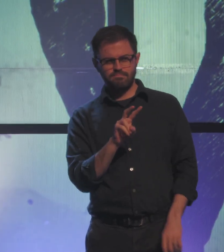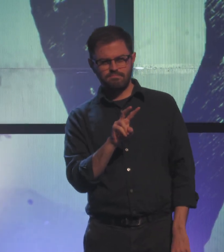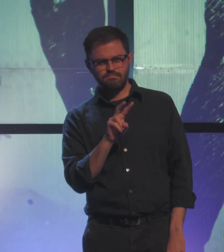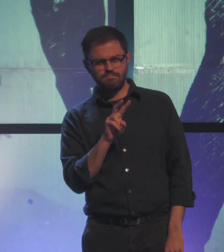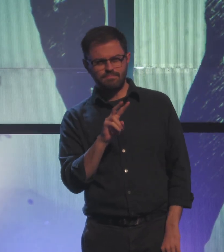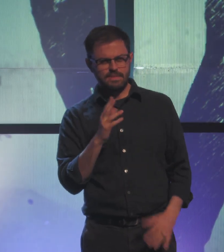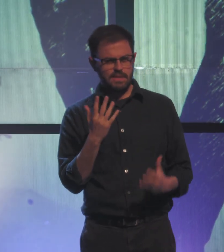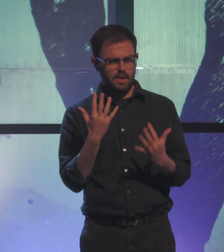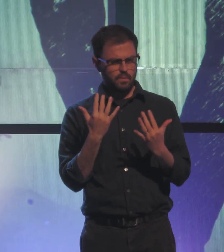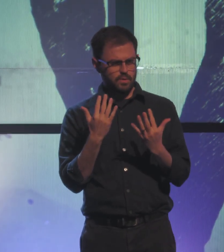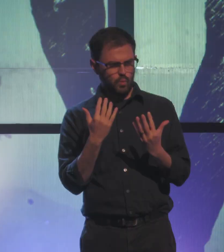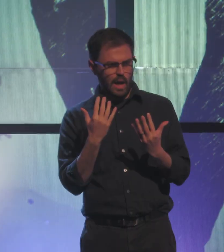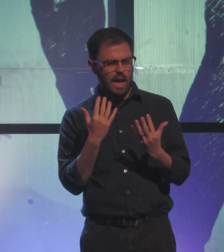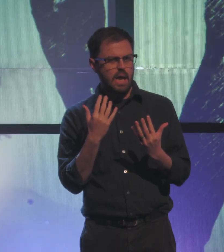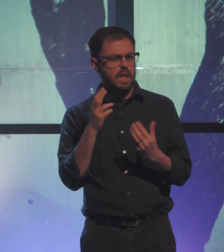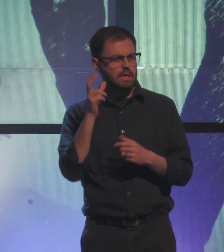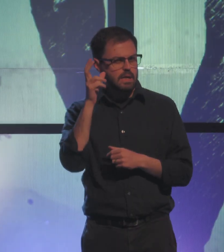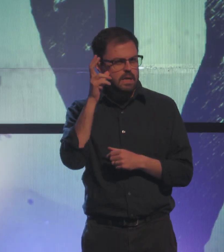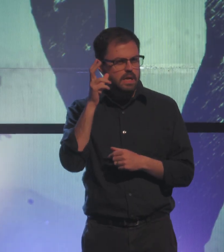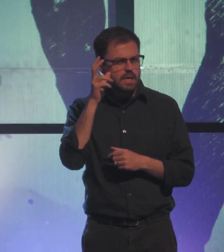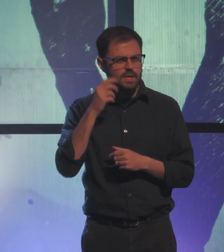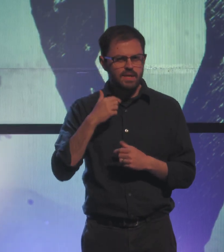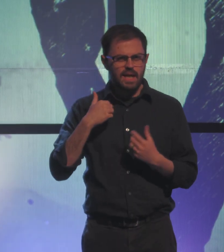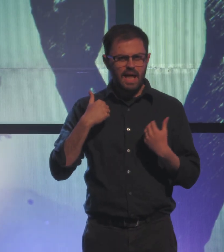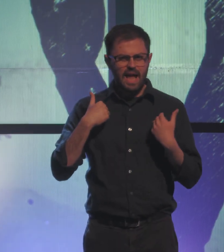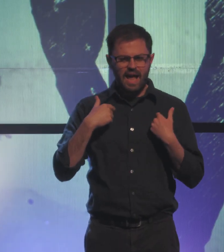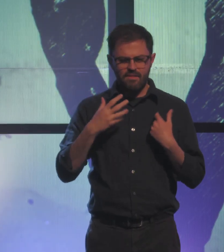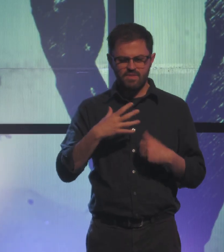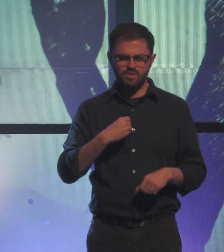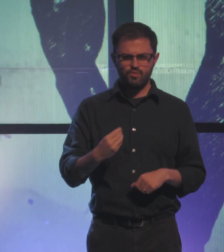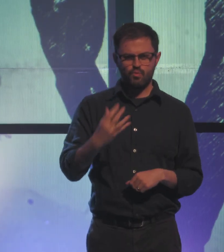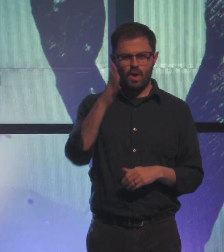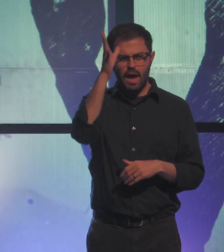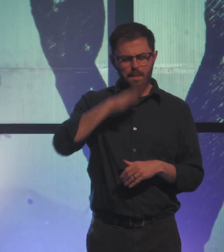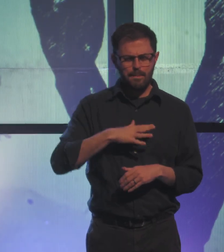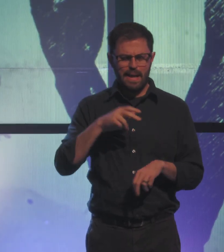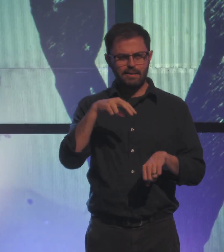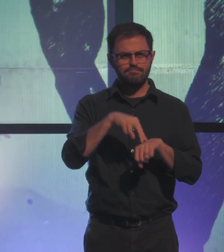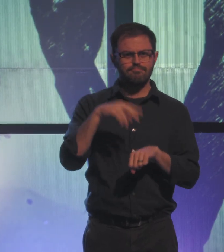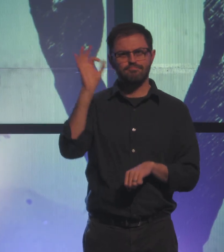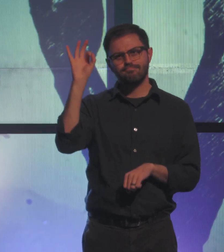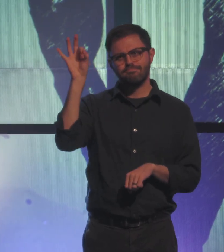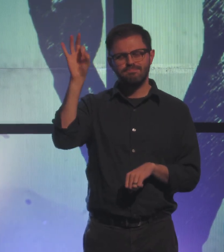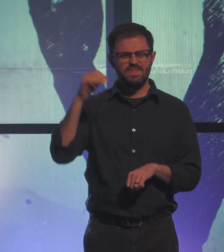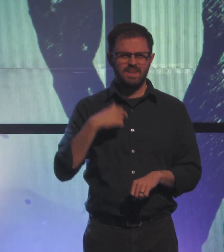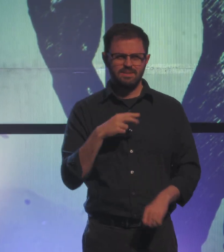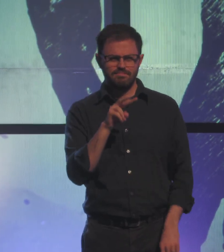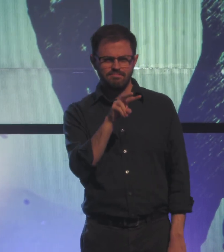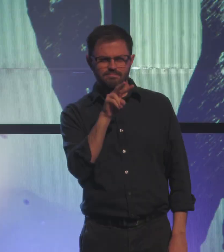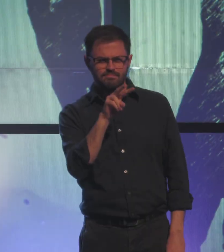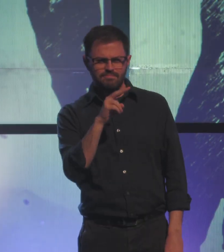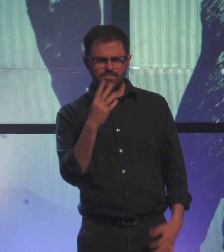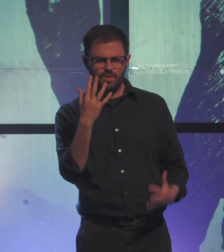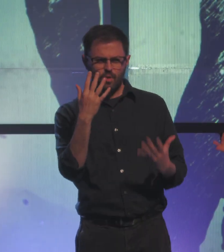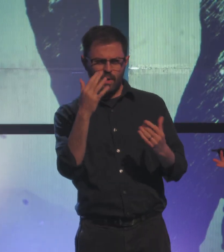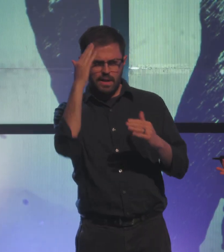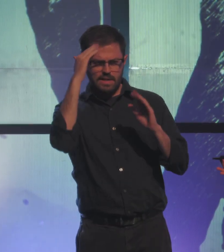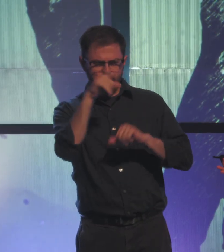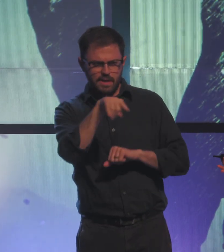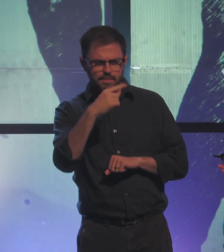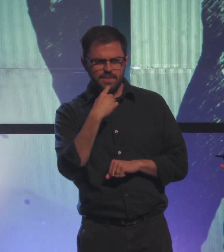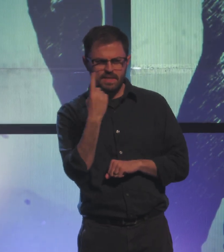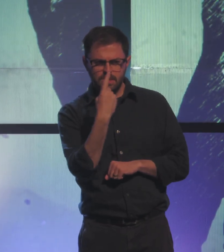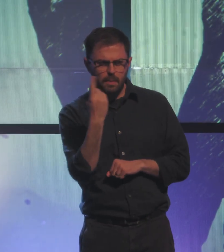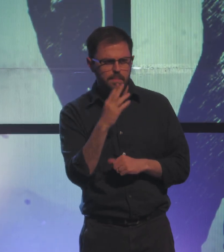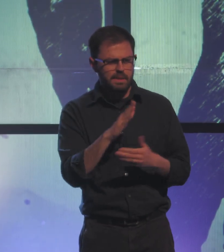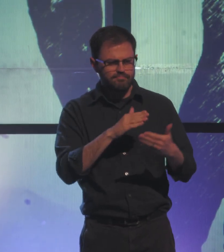for somebody, this white man on stage, to say something homophobic or misogynistic or something. I was just waiting